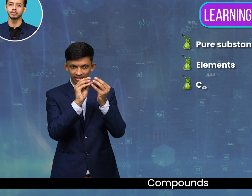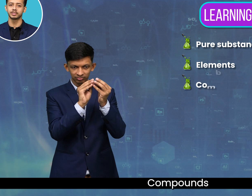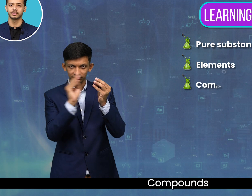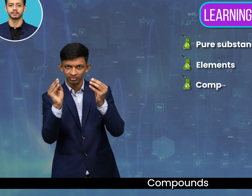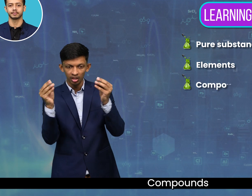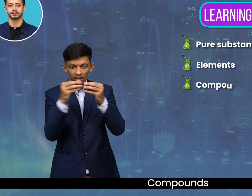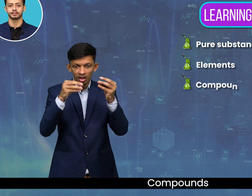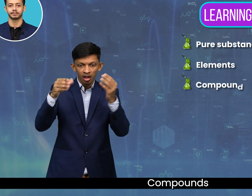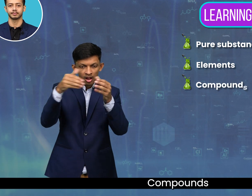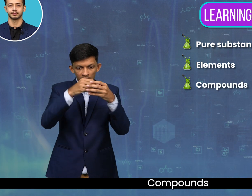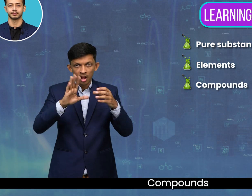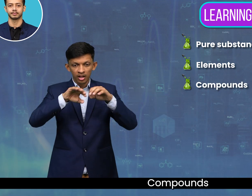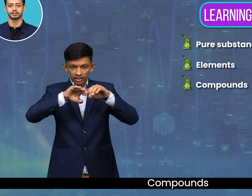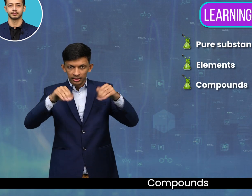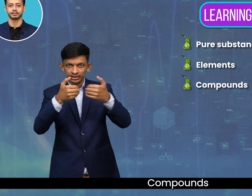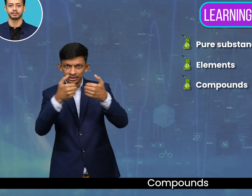compounds,